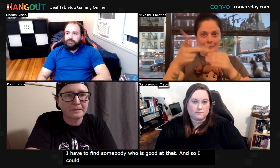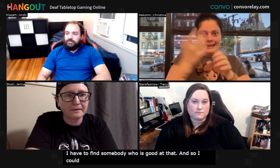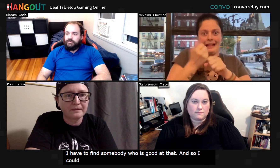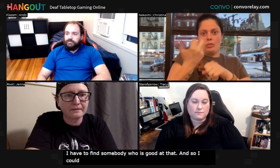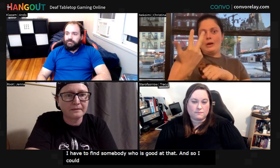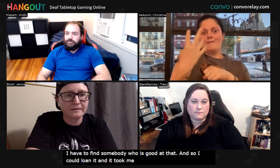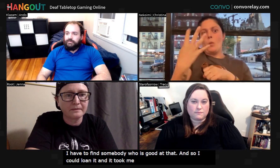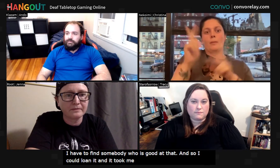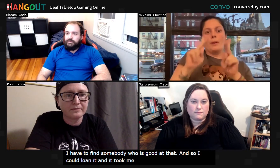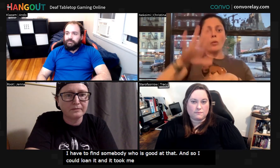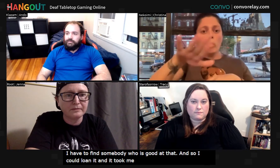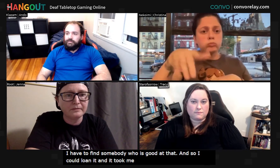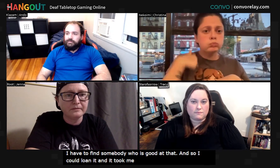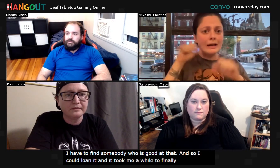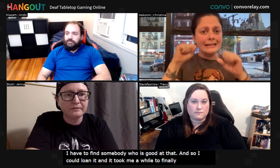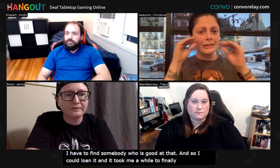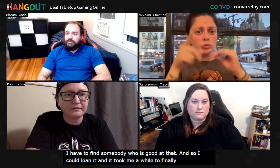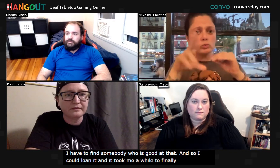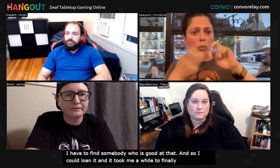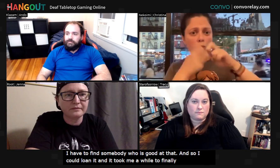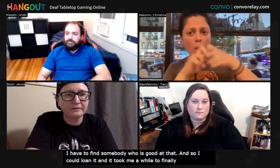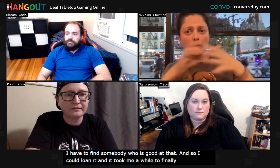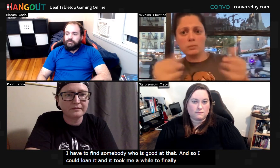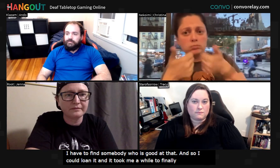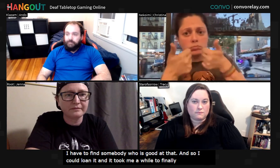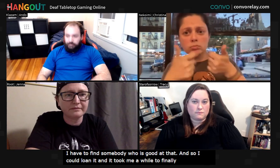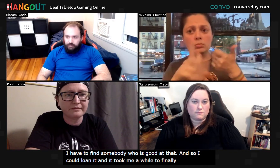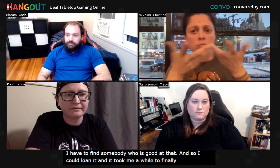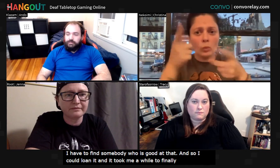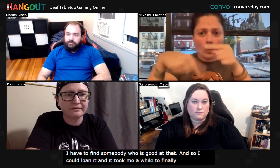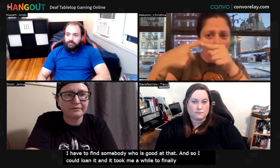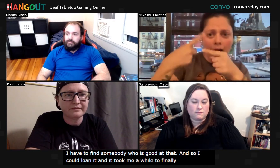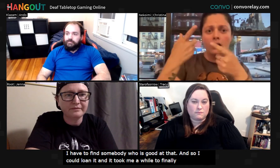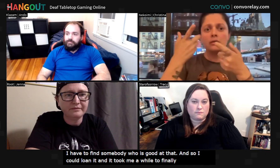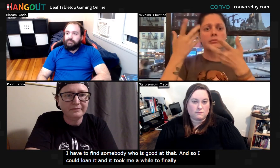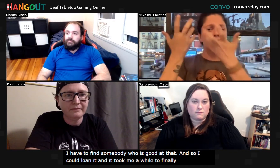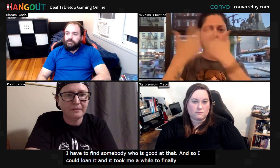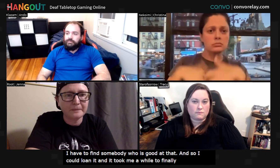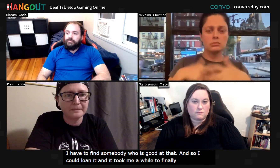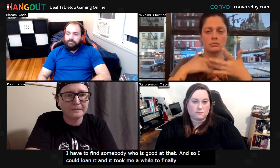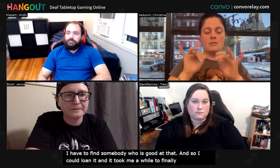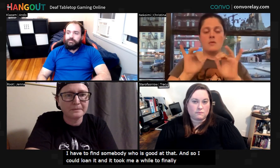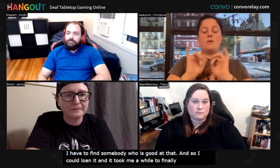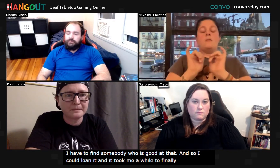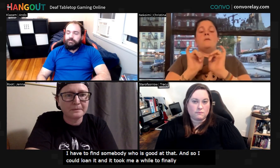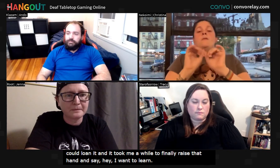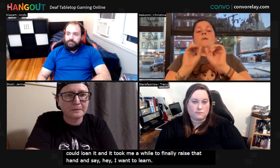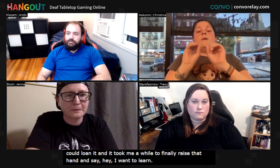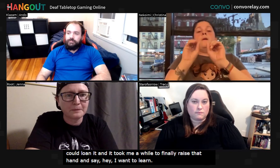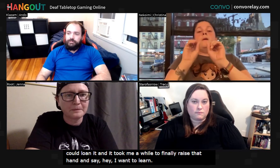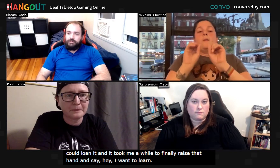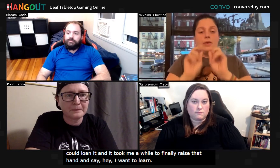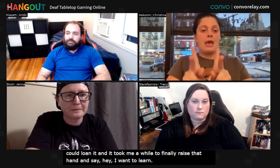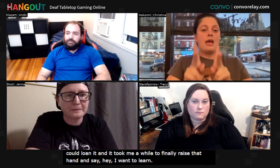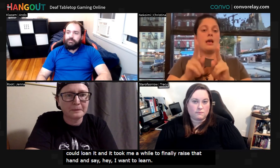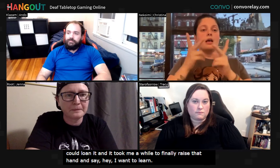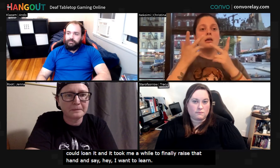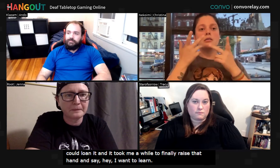hand and say, "Hey, I want to learn." And people jumped right in and said, "Oh, I can absolutely teach you how to play this